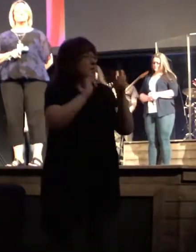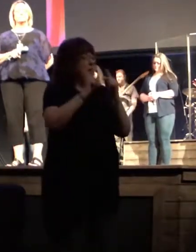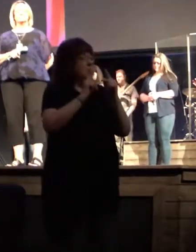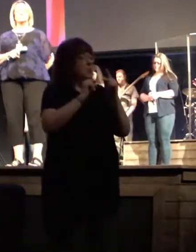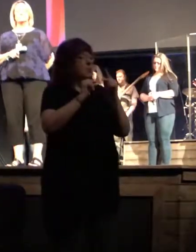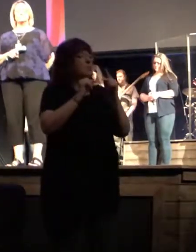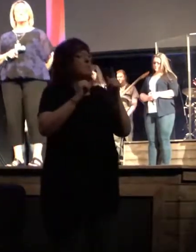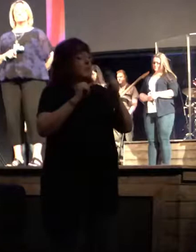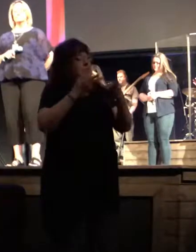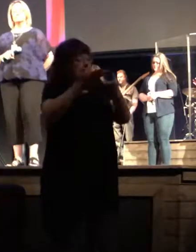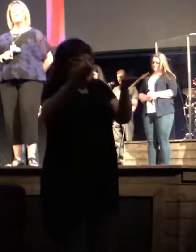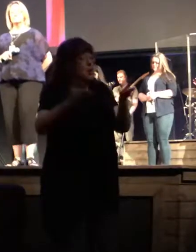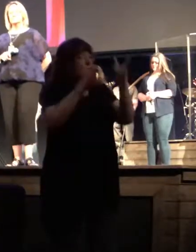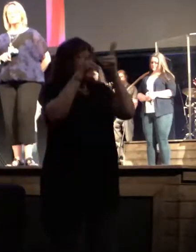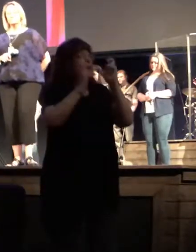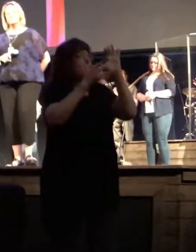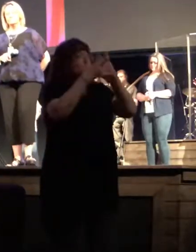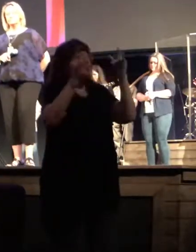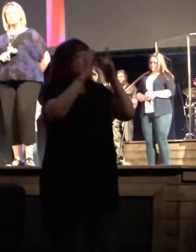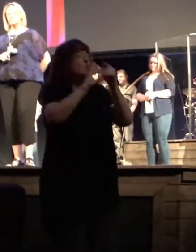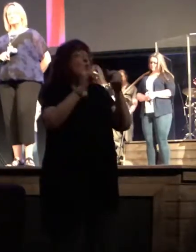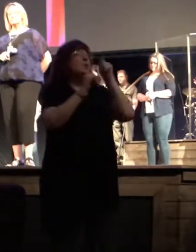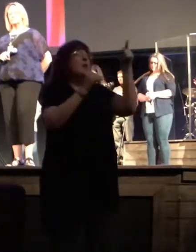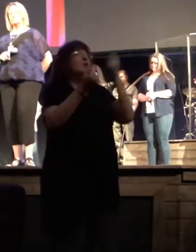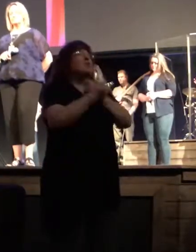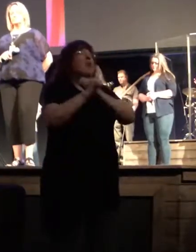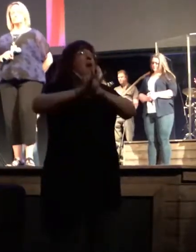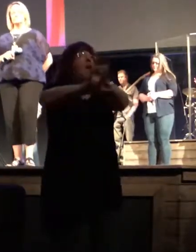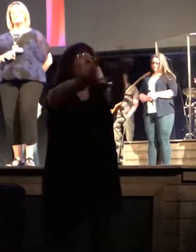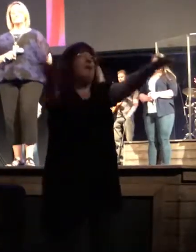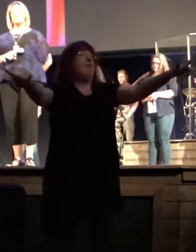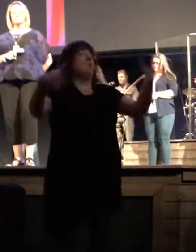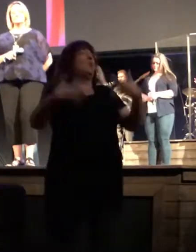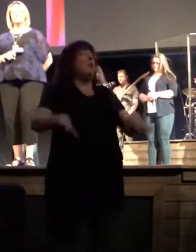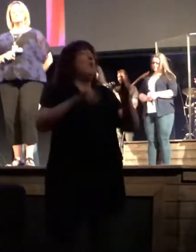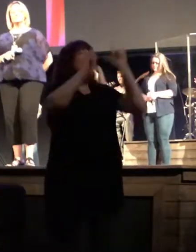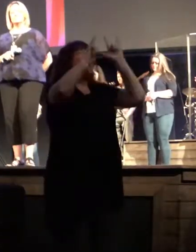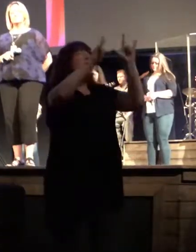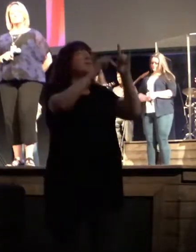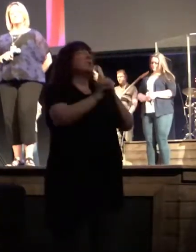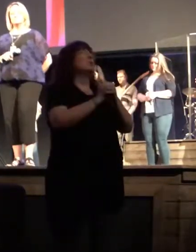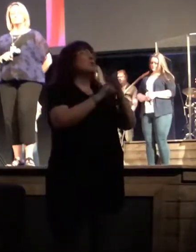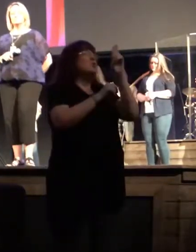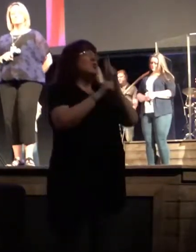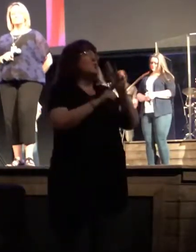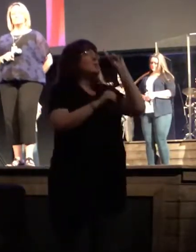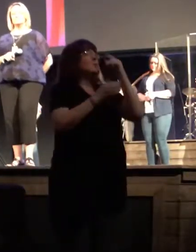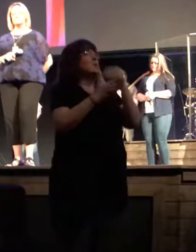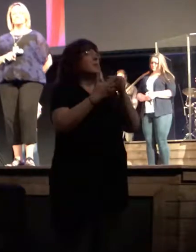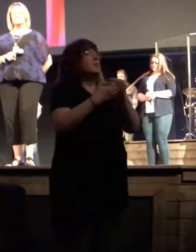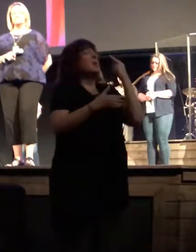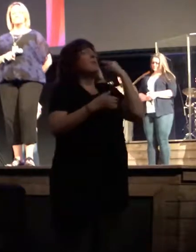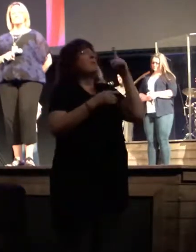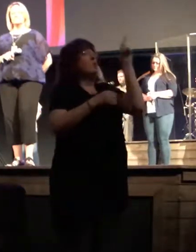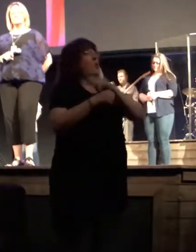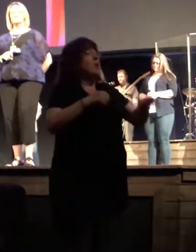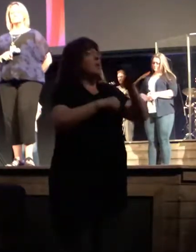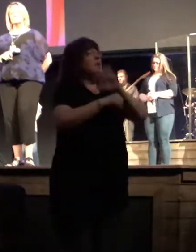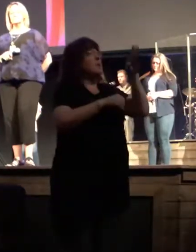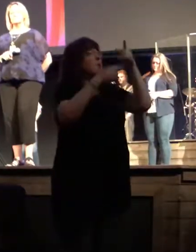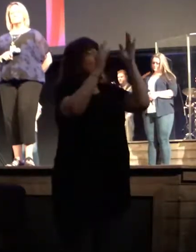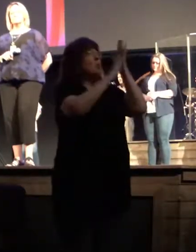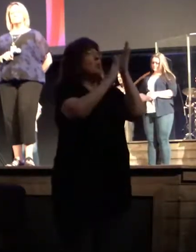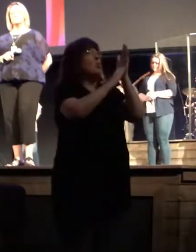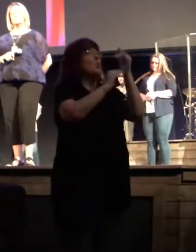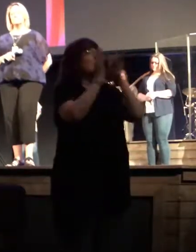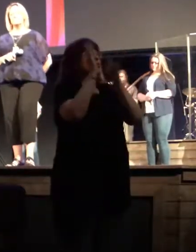be here to hear the story of how much you love them. We love you, God. Would you use these tithes and offerings for your kingdom and for your glory?